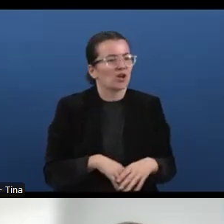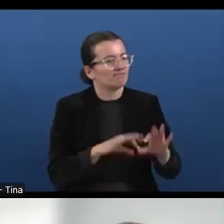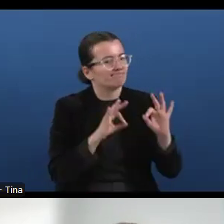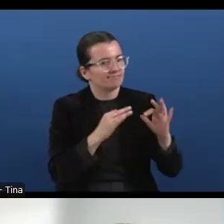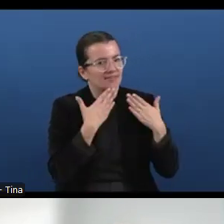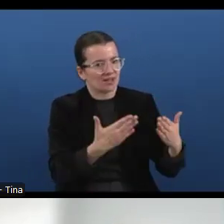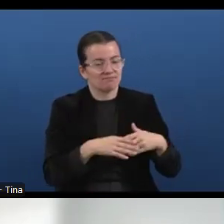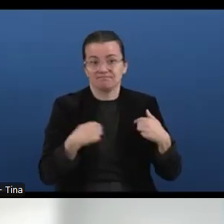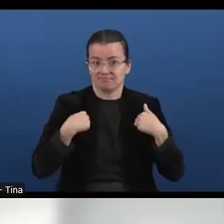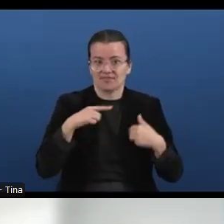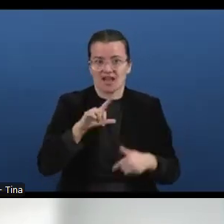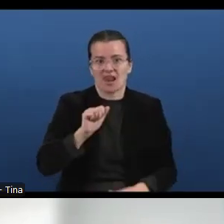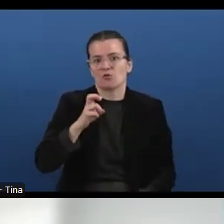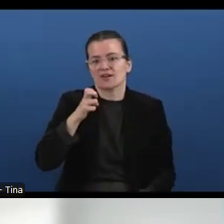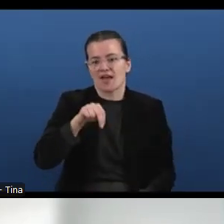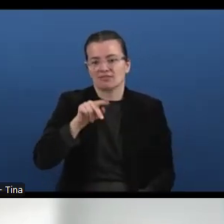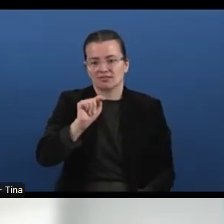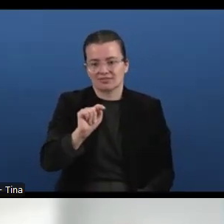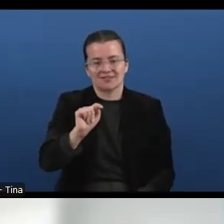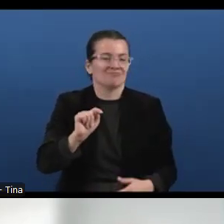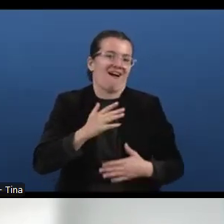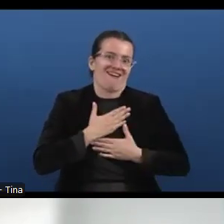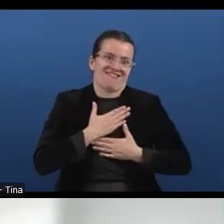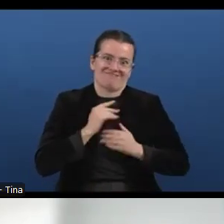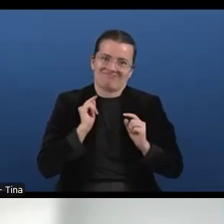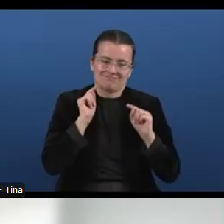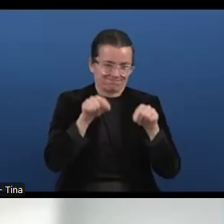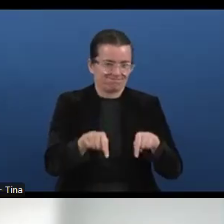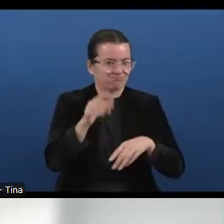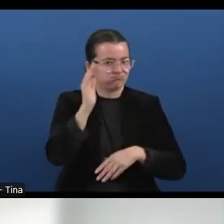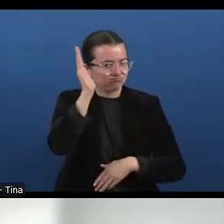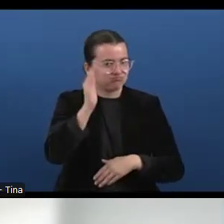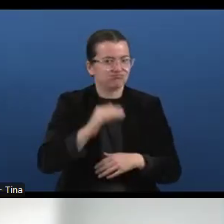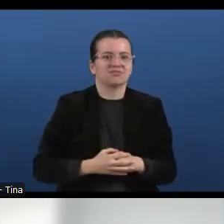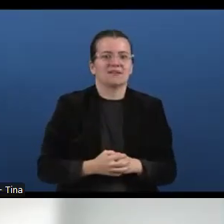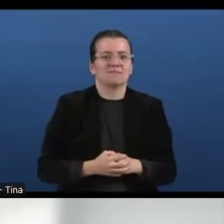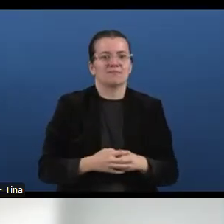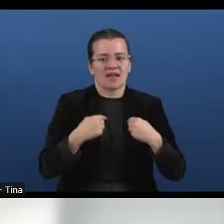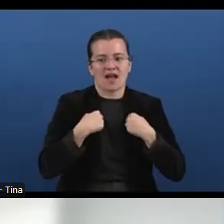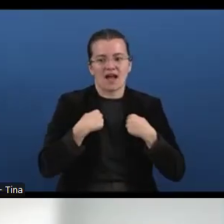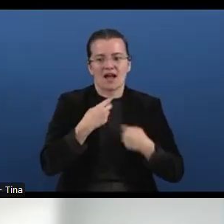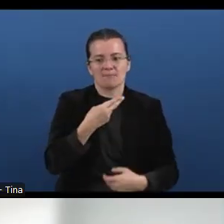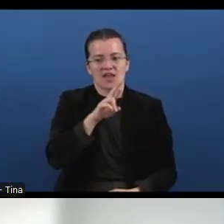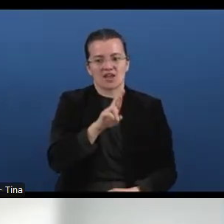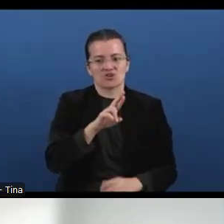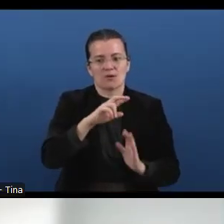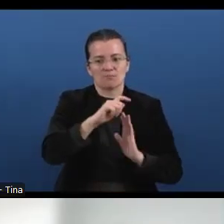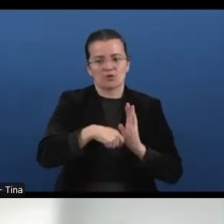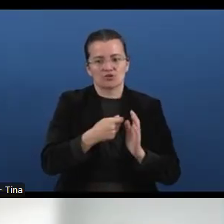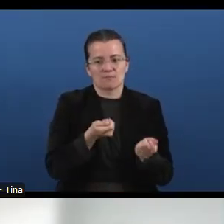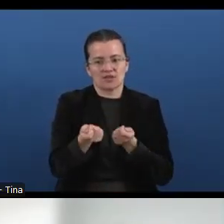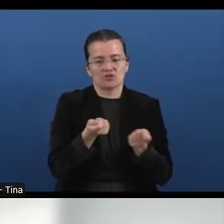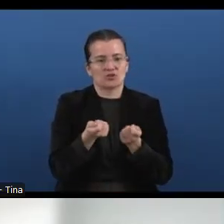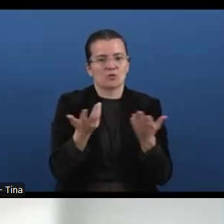I'm Laurent, very happy to be with you this morning. I'm a HR project manager at ENGIE